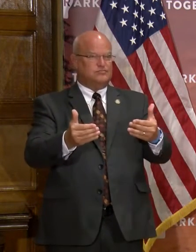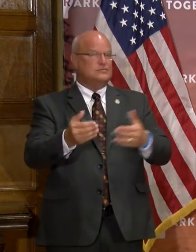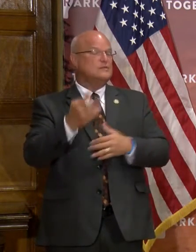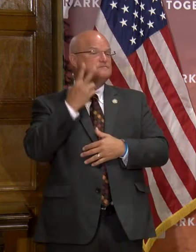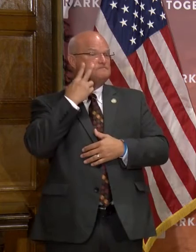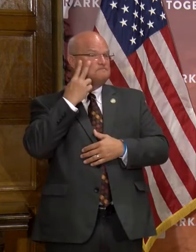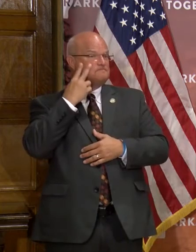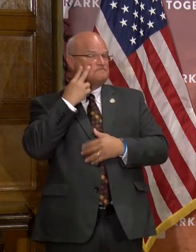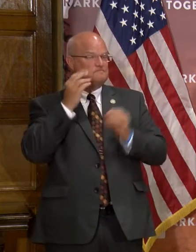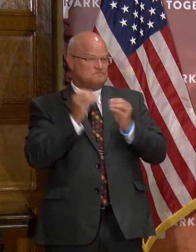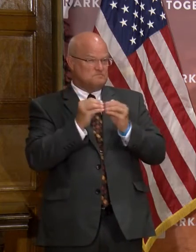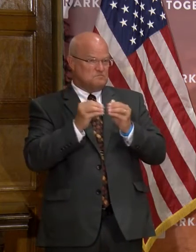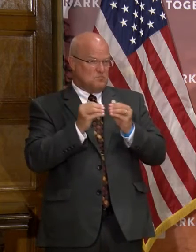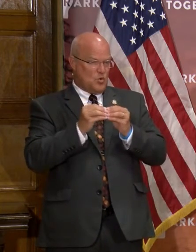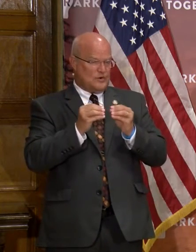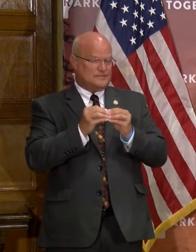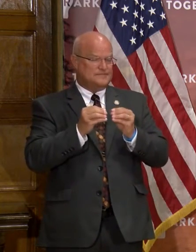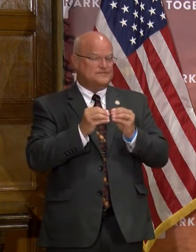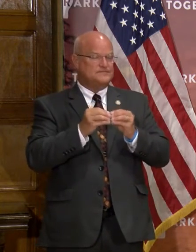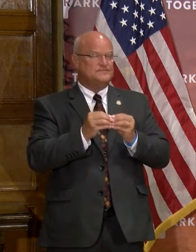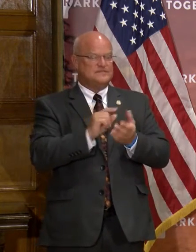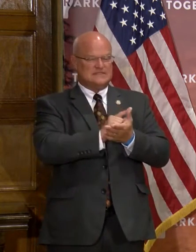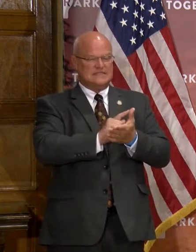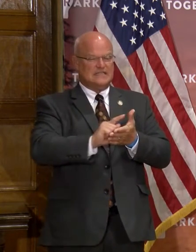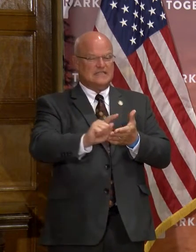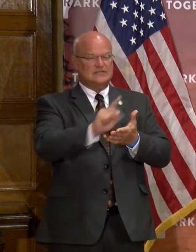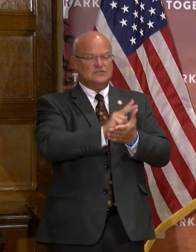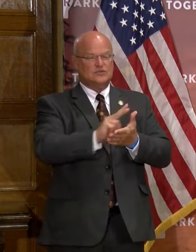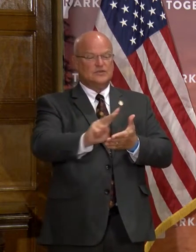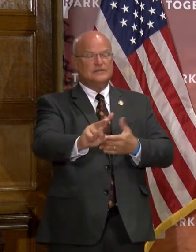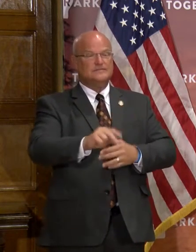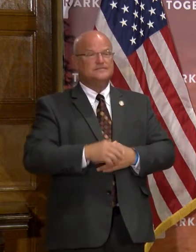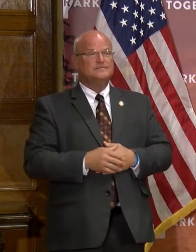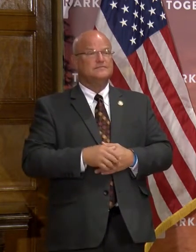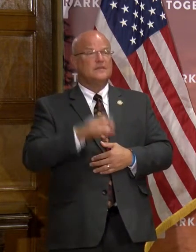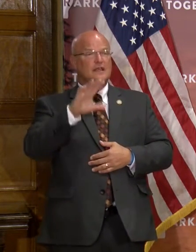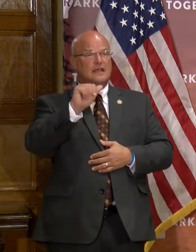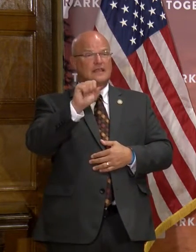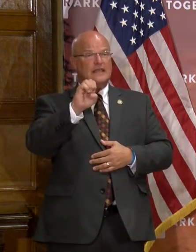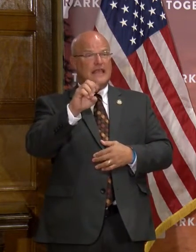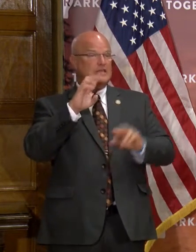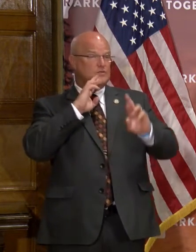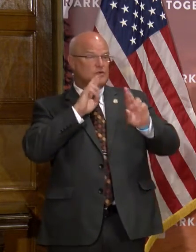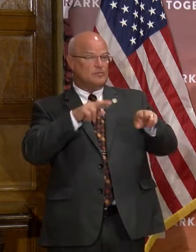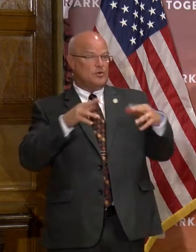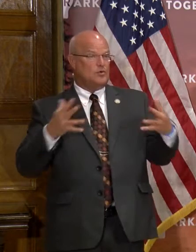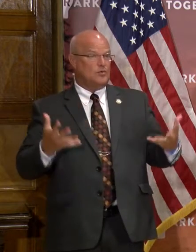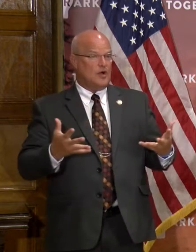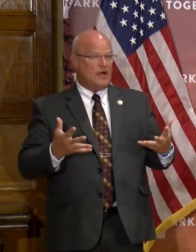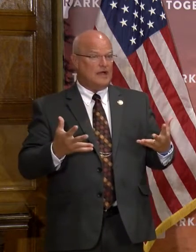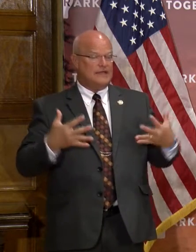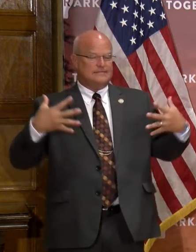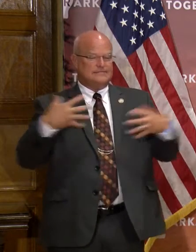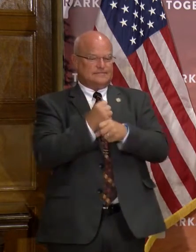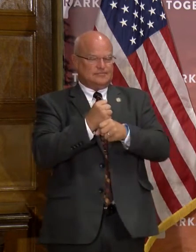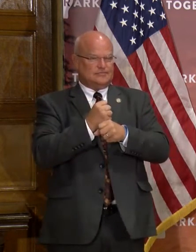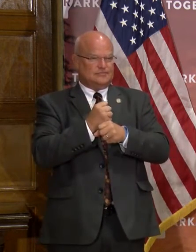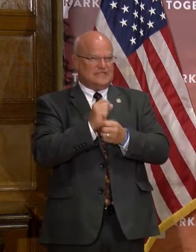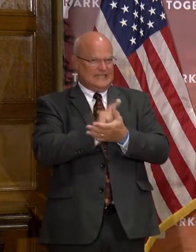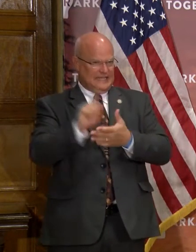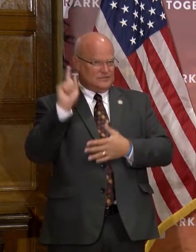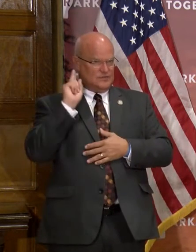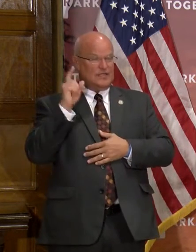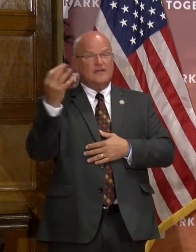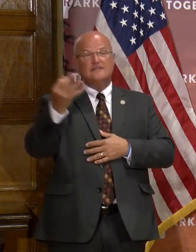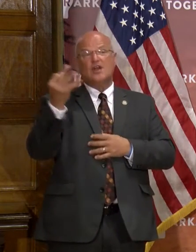tell a little bit more as the week progresses. When it comes to our case report, let me just recap where we were last